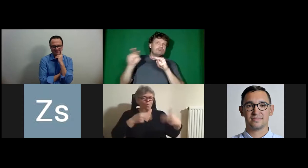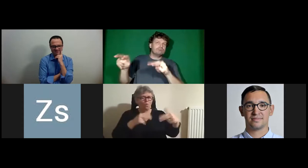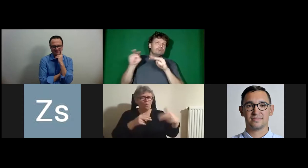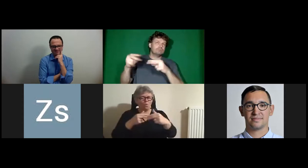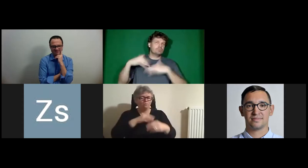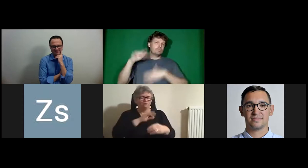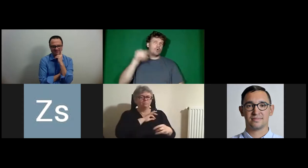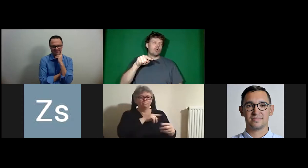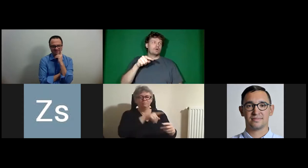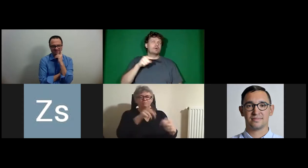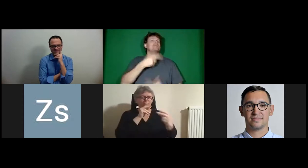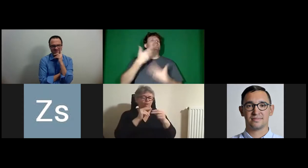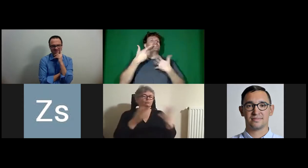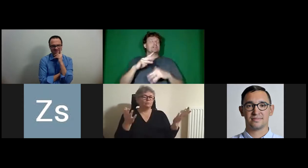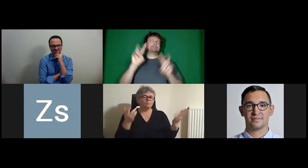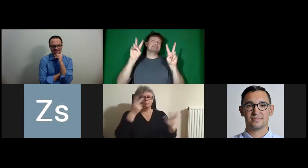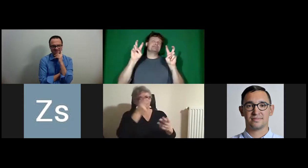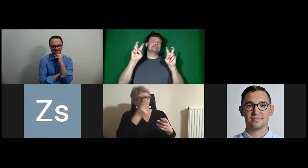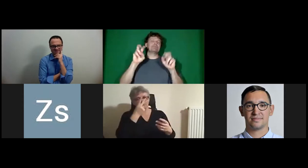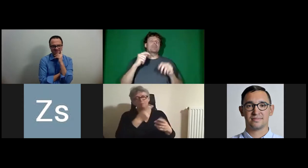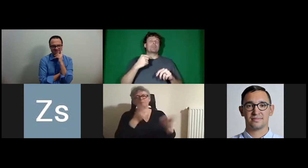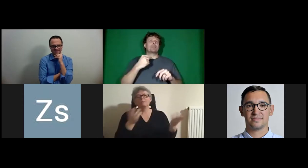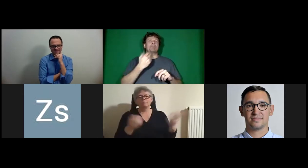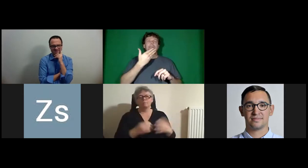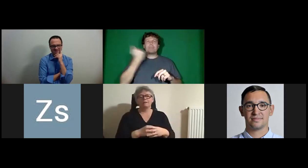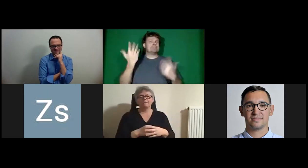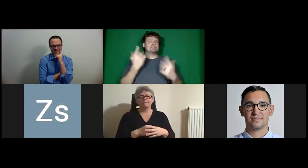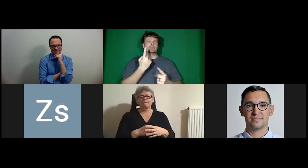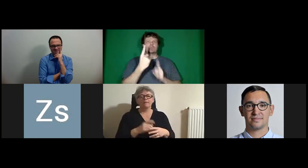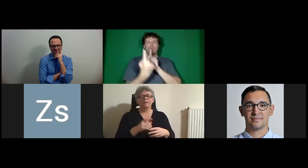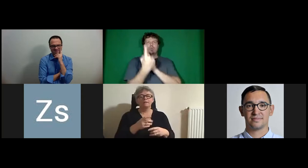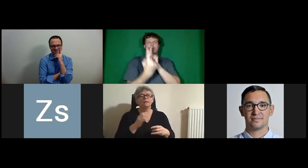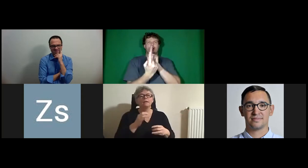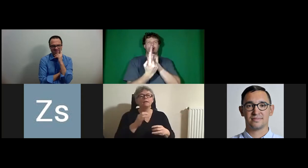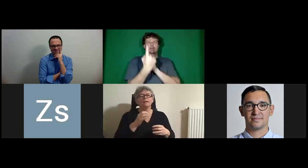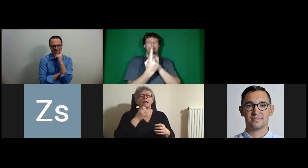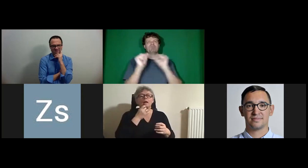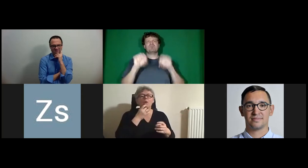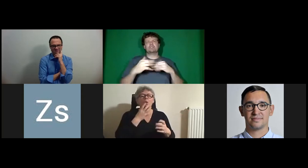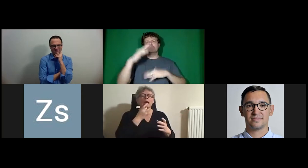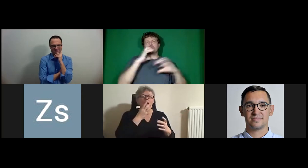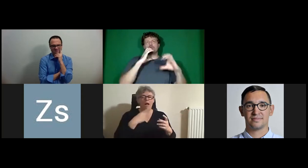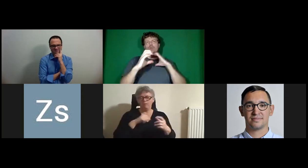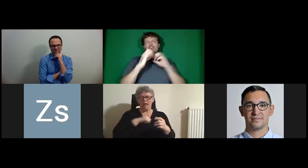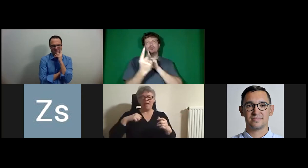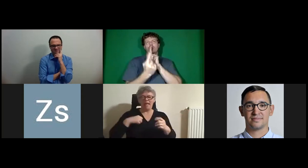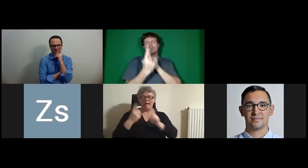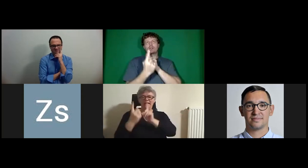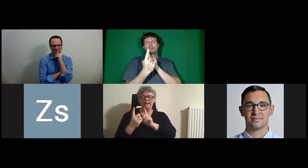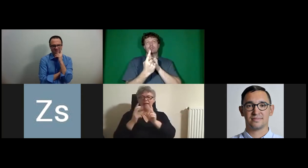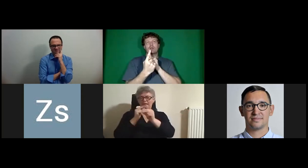it. We sign for hours together. So I noticed that there is a different way on how we communicate. But for me, it's the